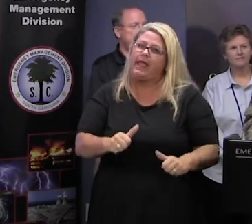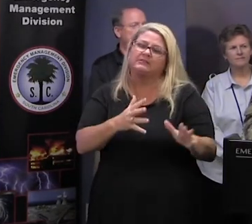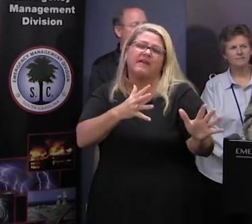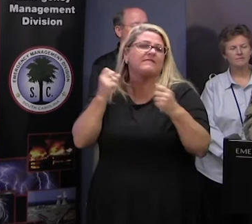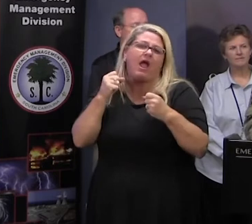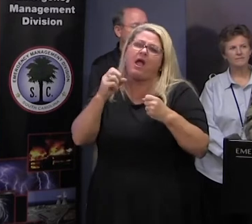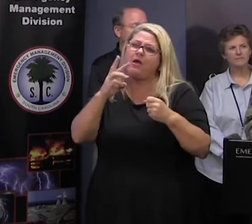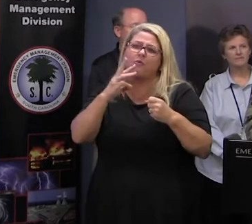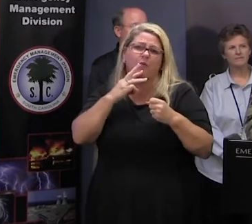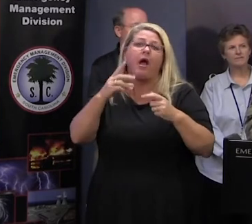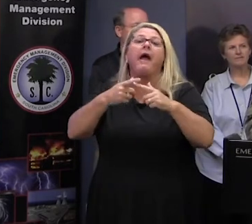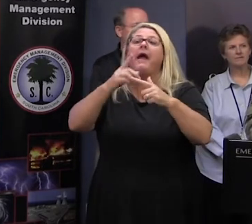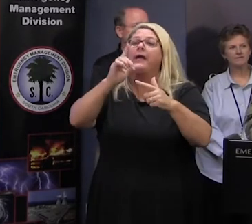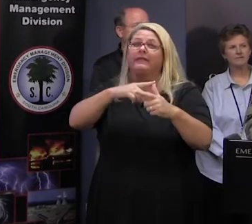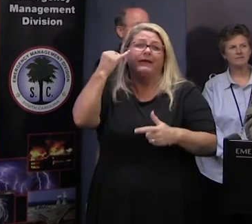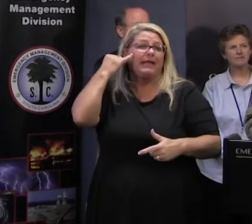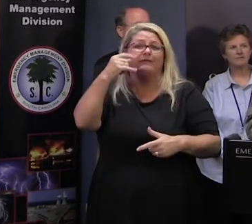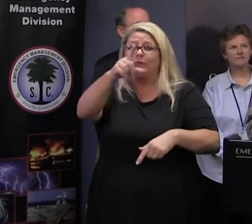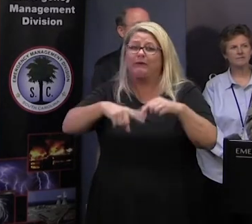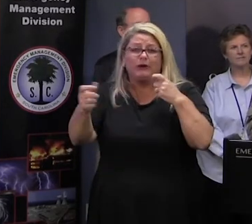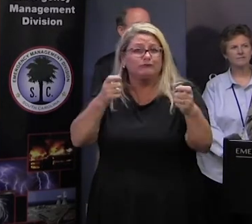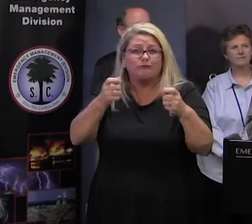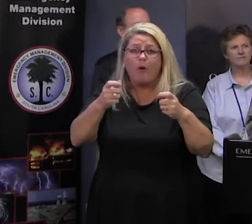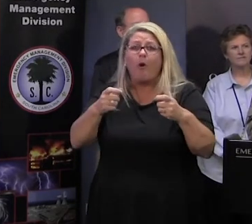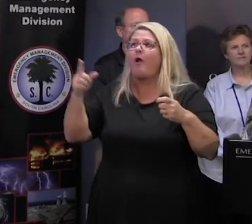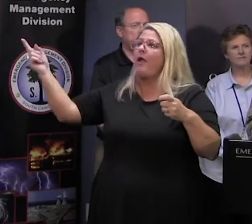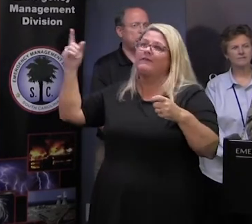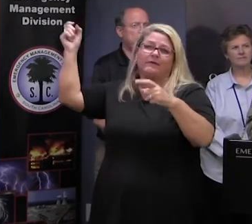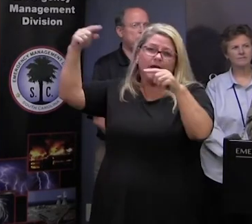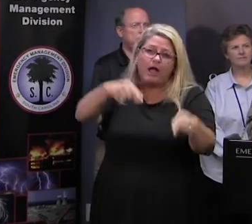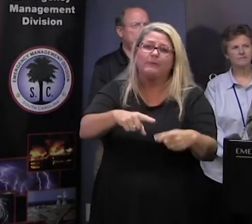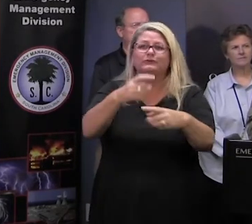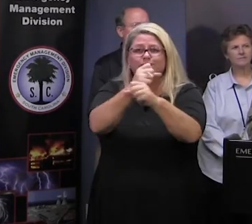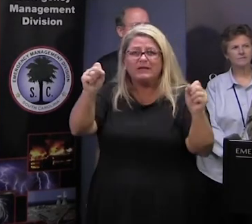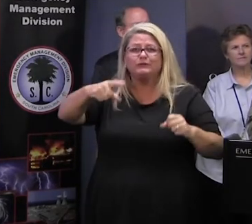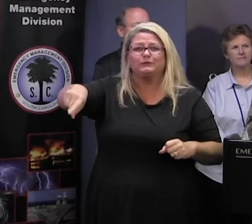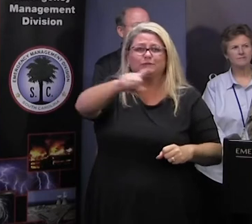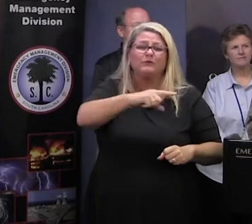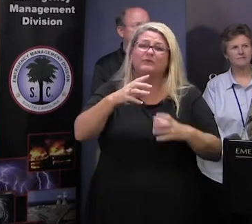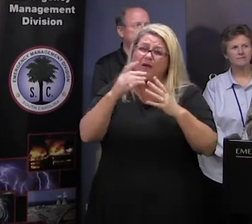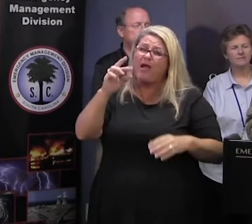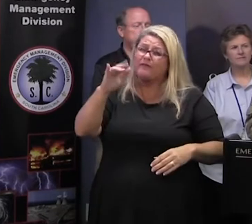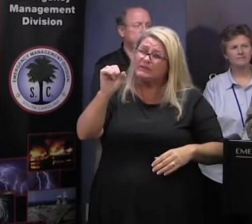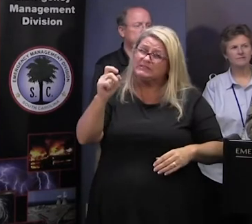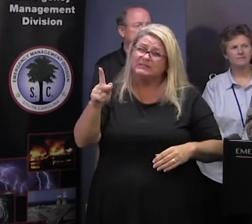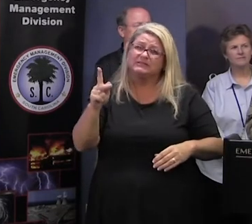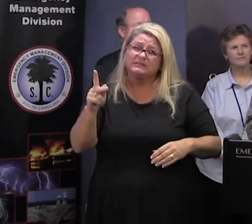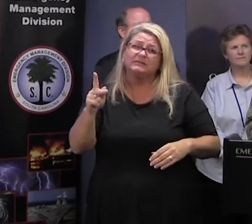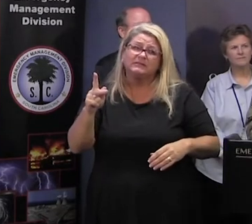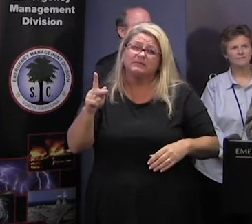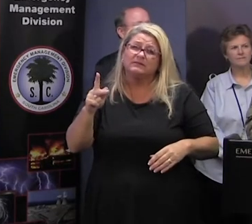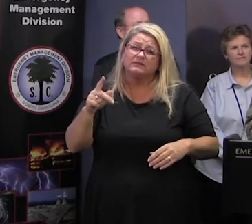we're talking a rescue operation, and all rescue operations carry a large amount of risk with them, and so you